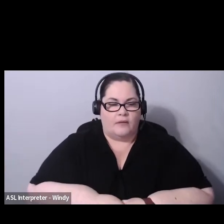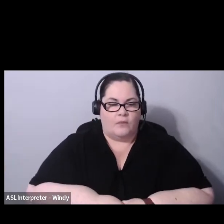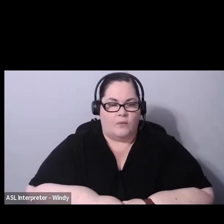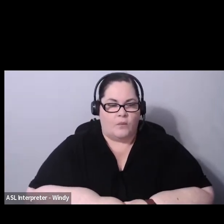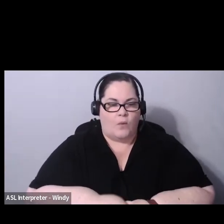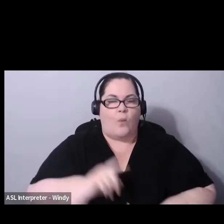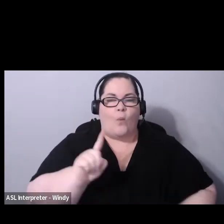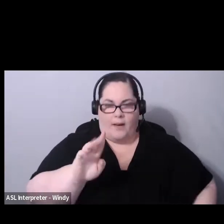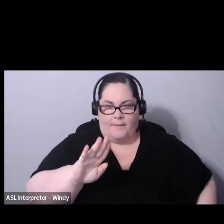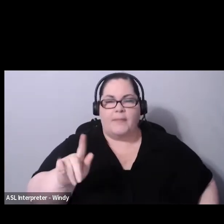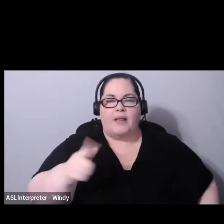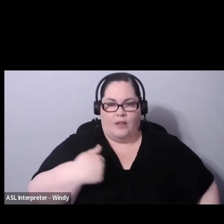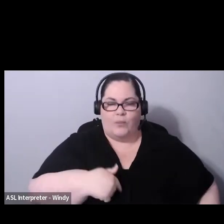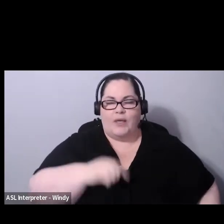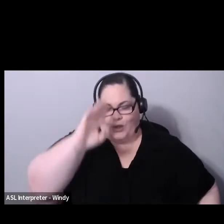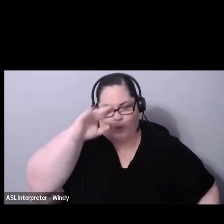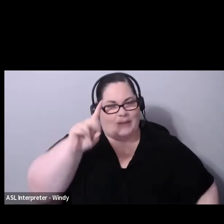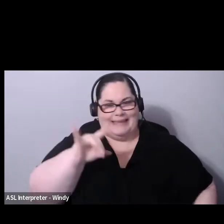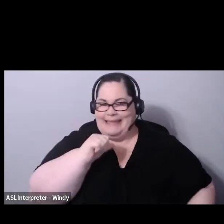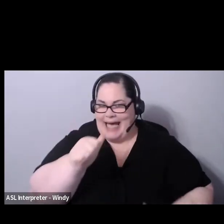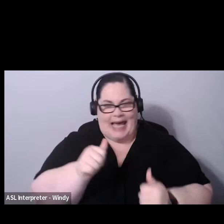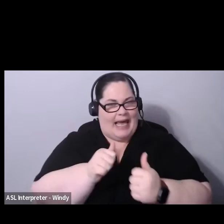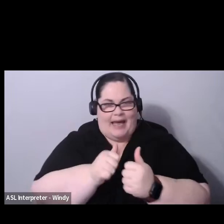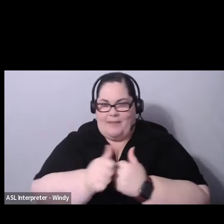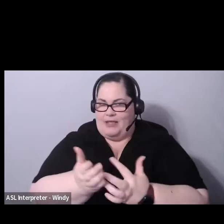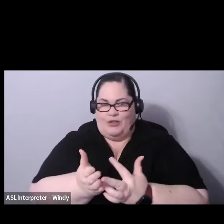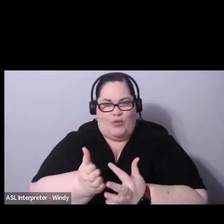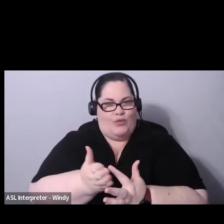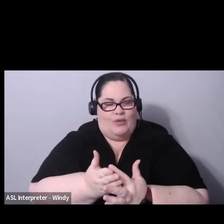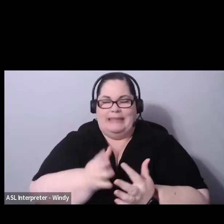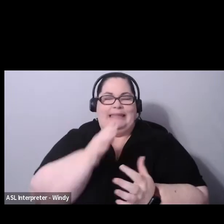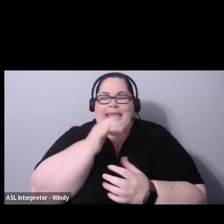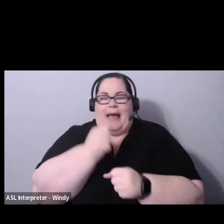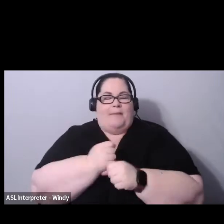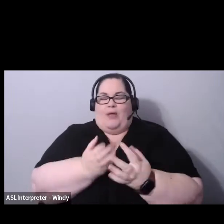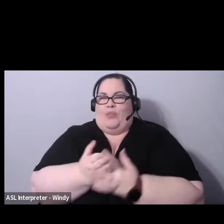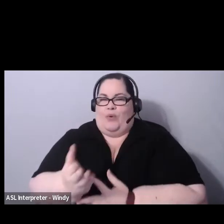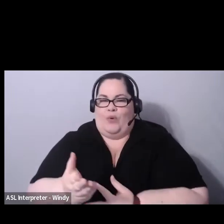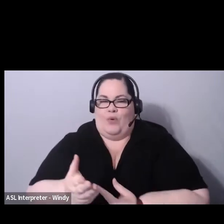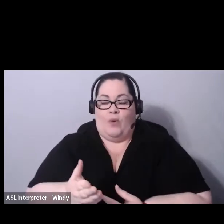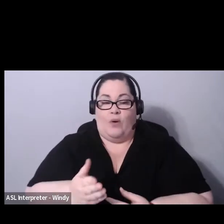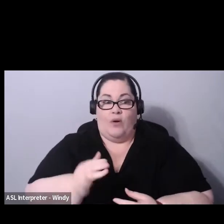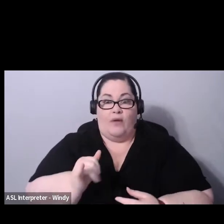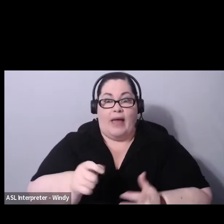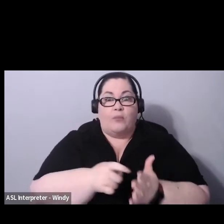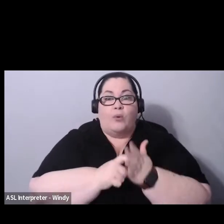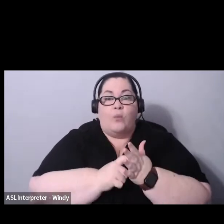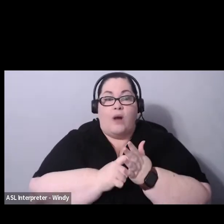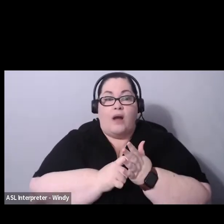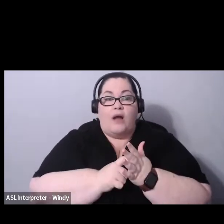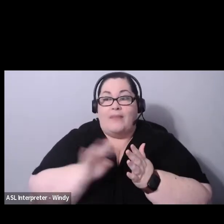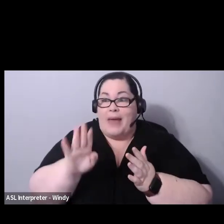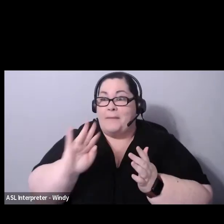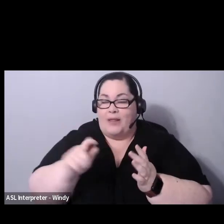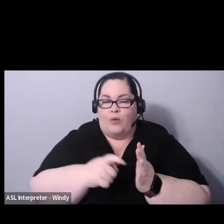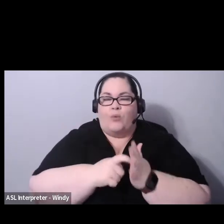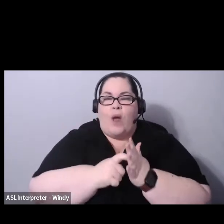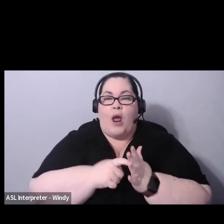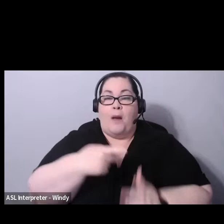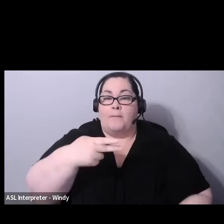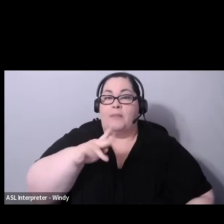that we know did not make it through required for open meeting, public meeting to be in